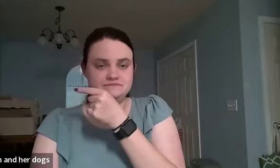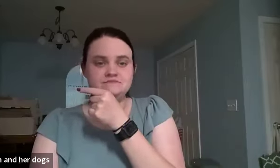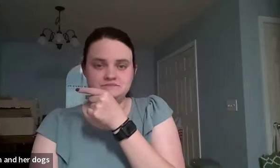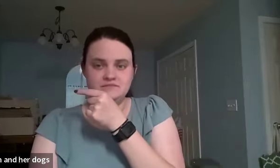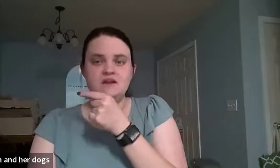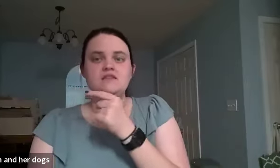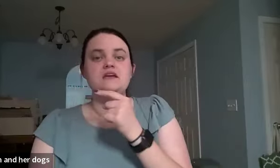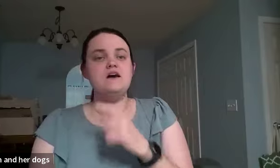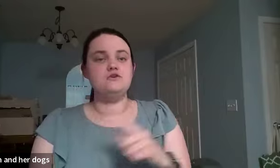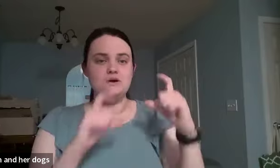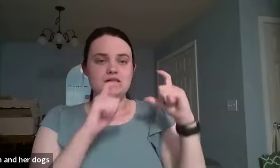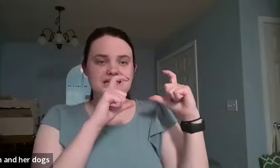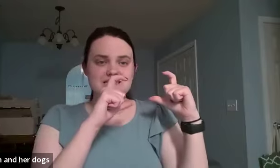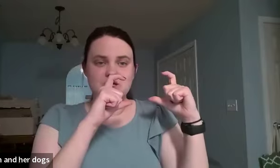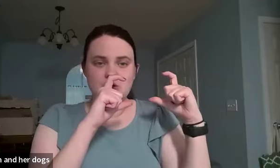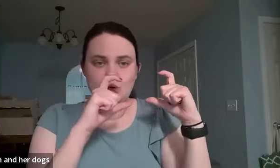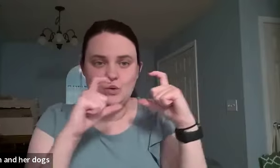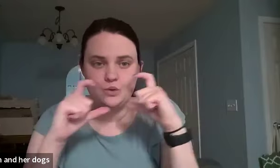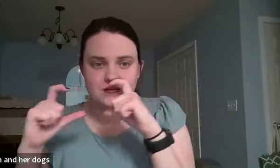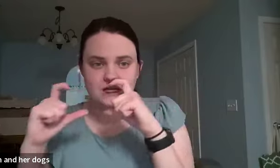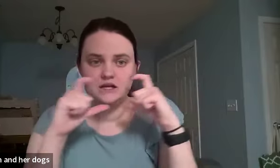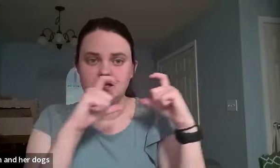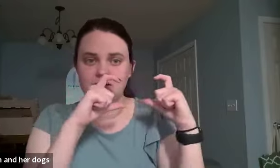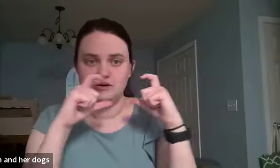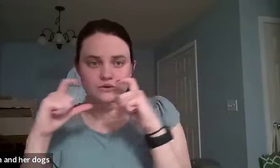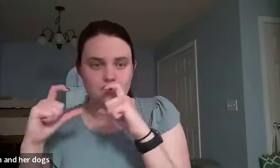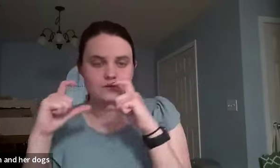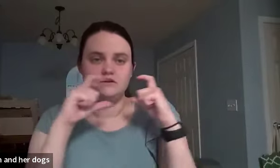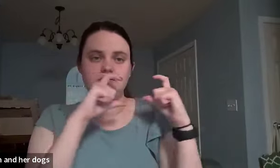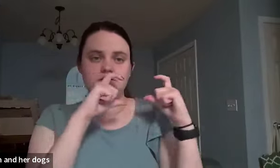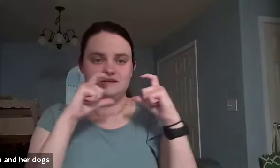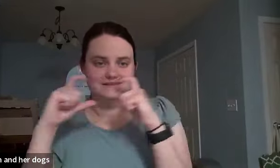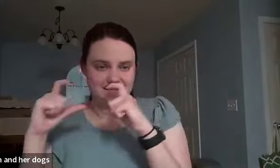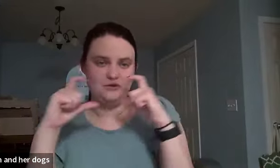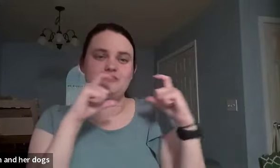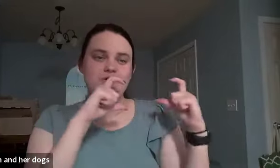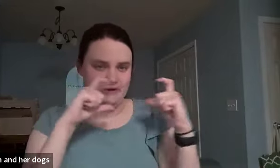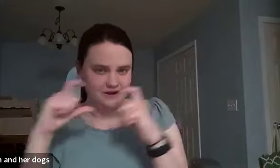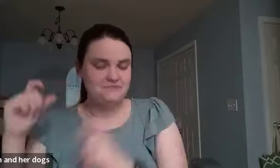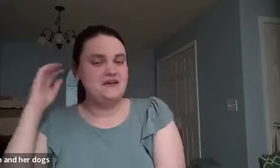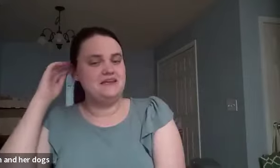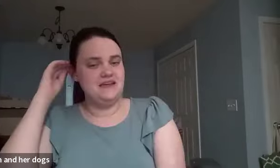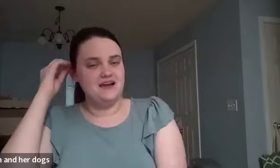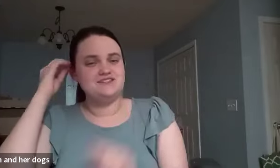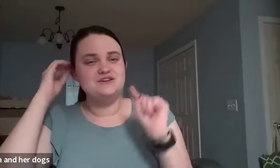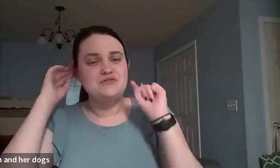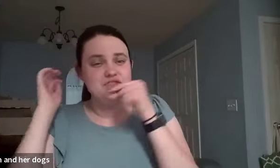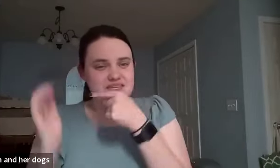Corn. The other one is corn. Corn. Like you're holding the corn cob. Yeah. So